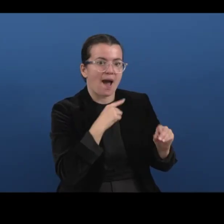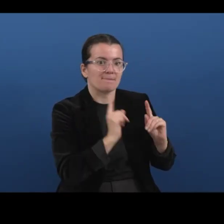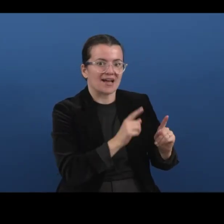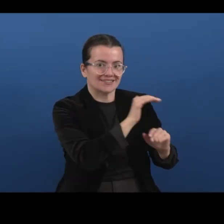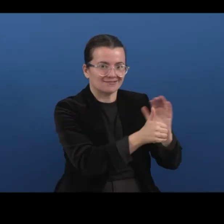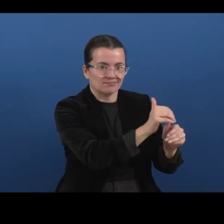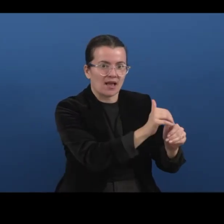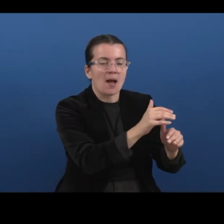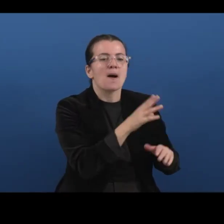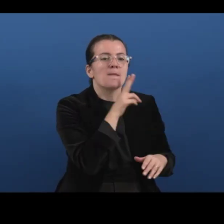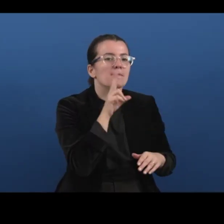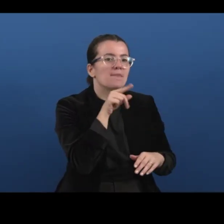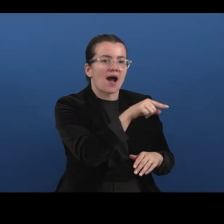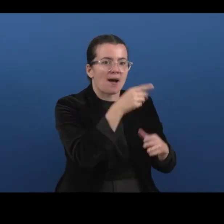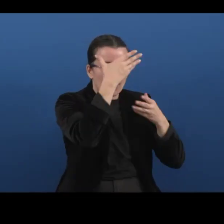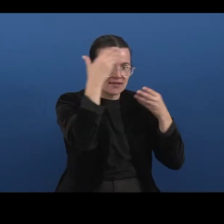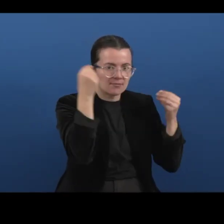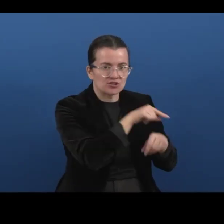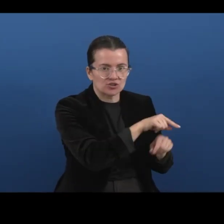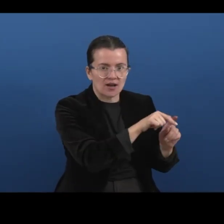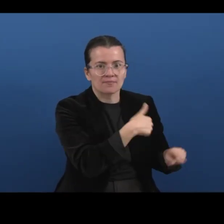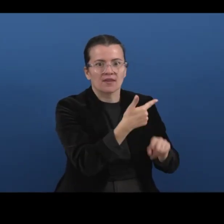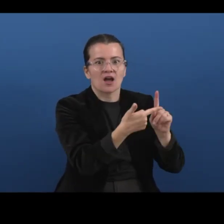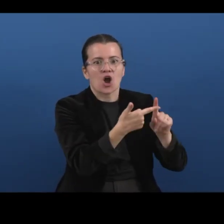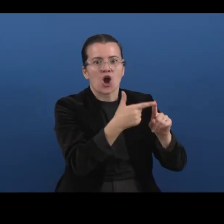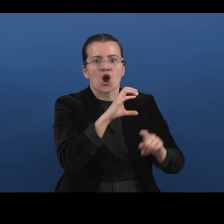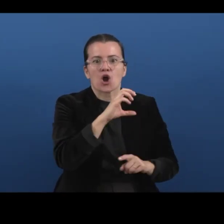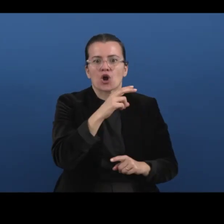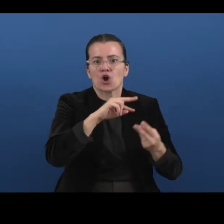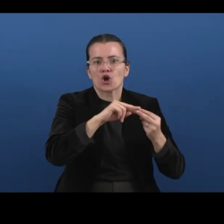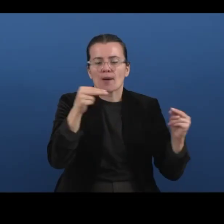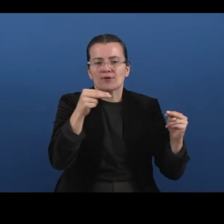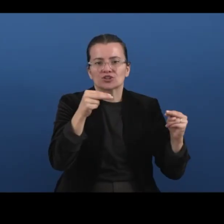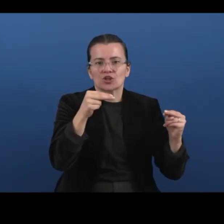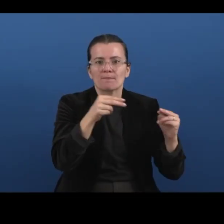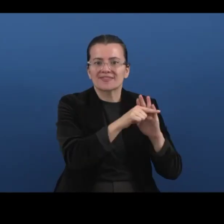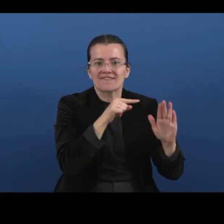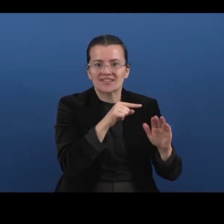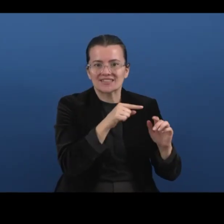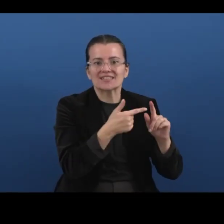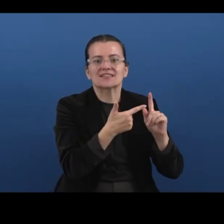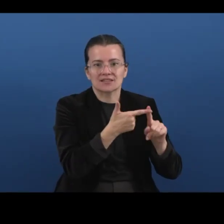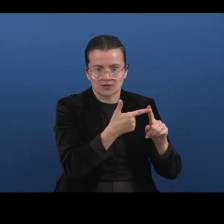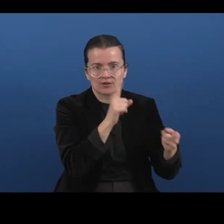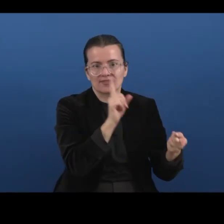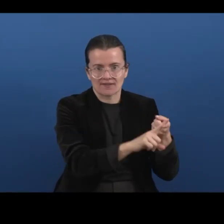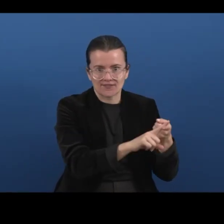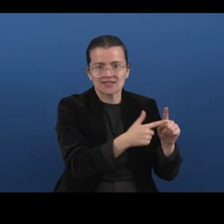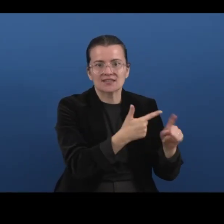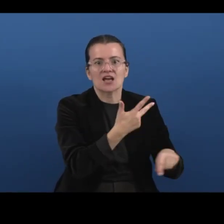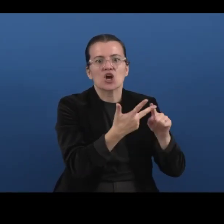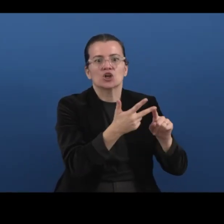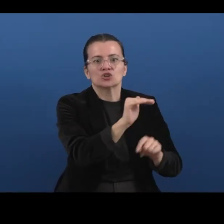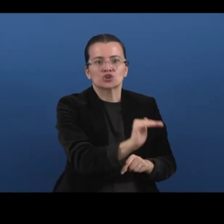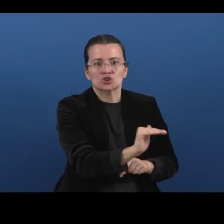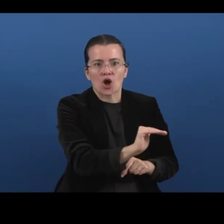my husband has a chromosome deficit, my son is on the autistic spectrum, and my daughter-in-law is a wheelchair user.